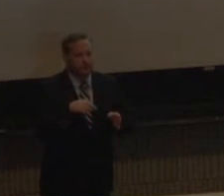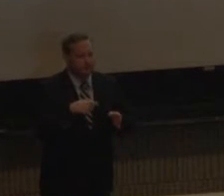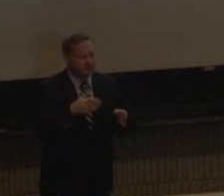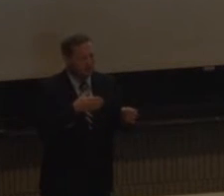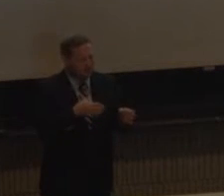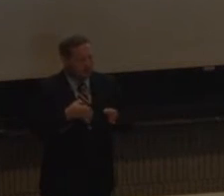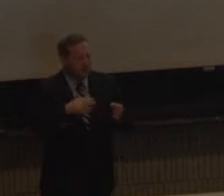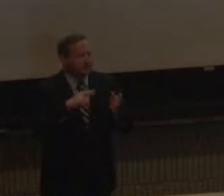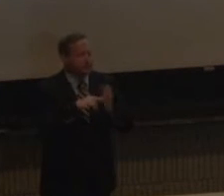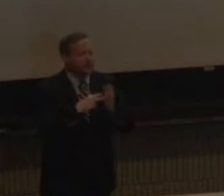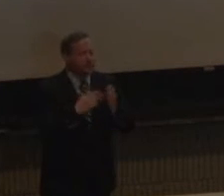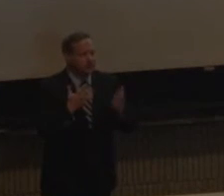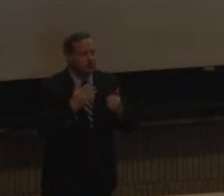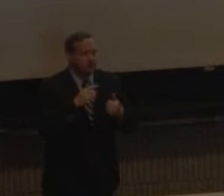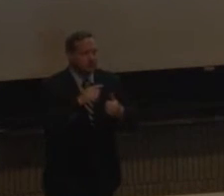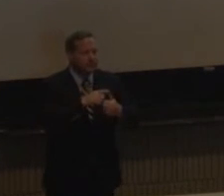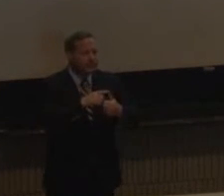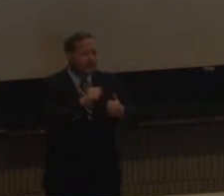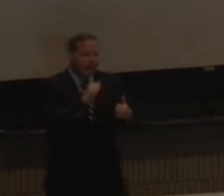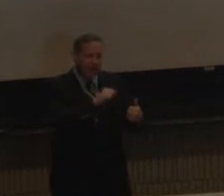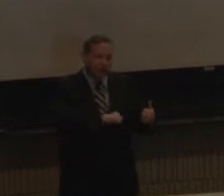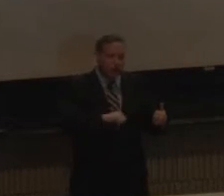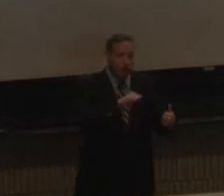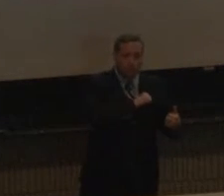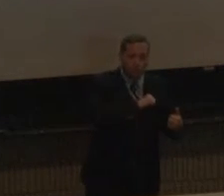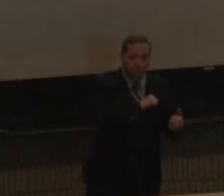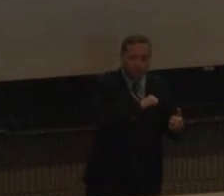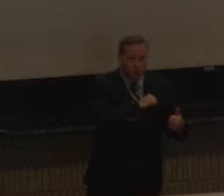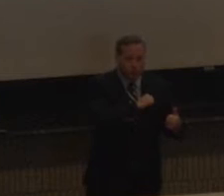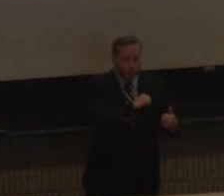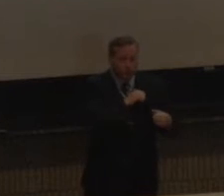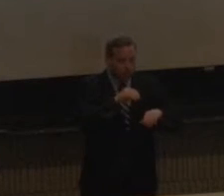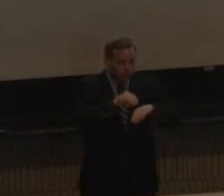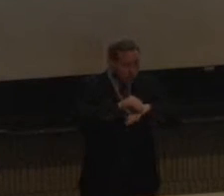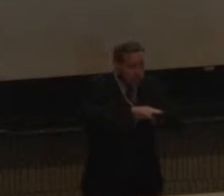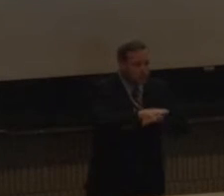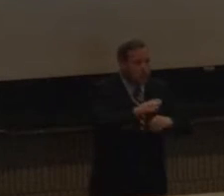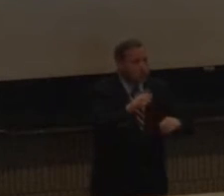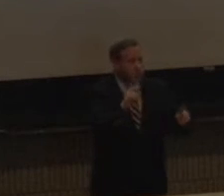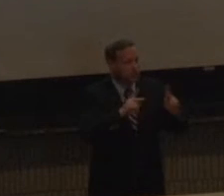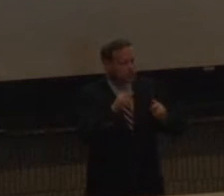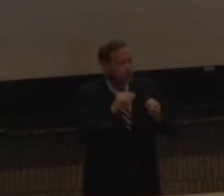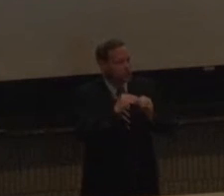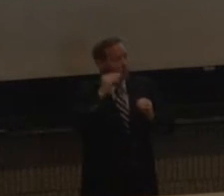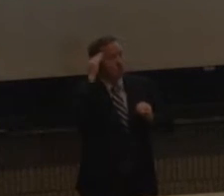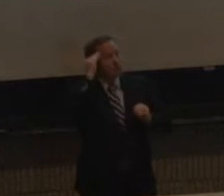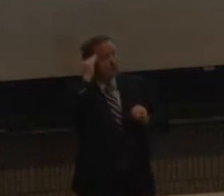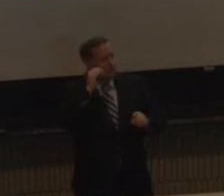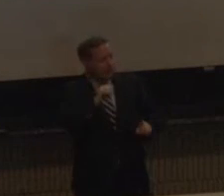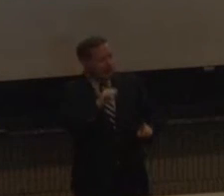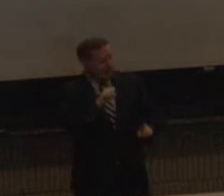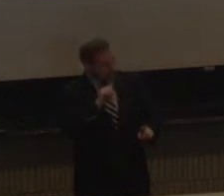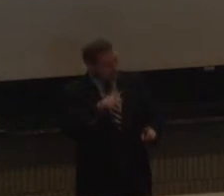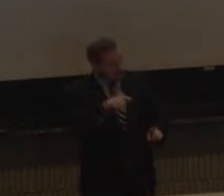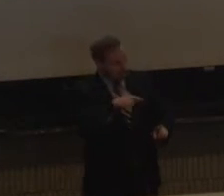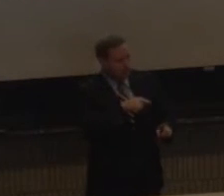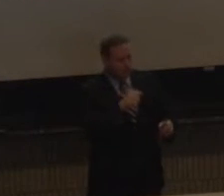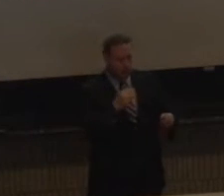I think, as it says in number four, sign language planning, I think that people's attitude influences